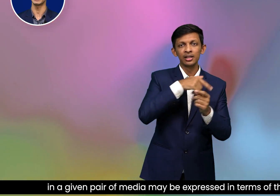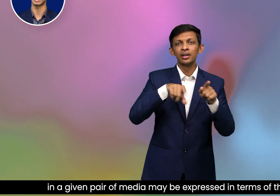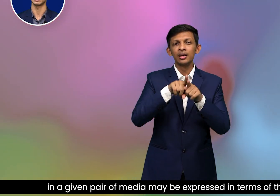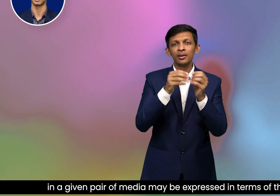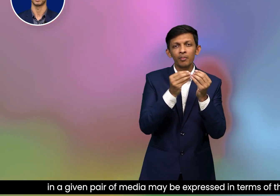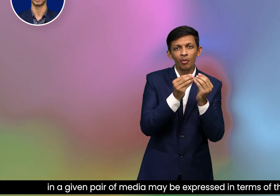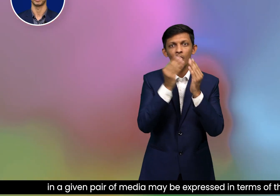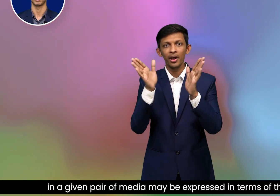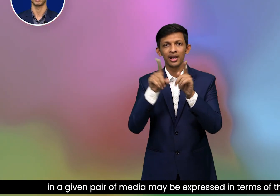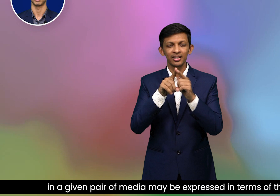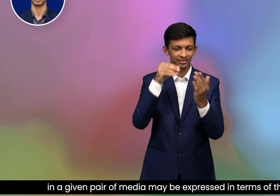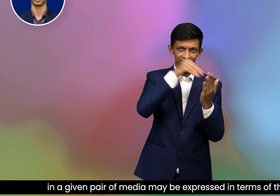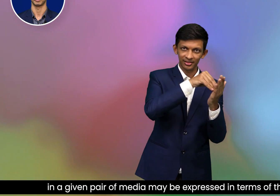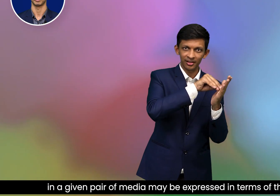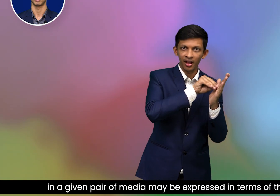refractive index.